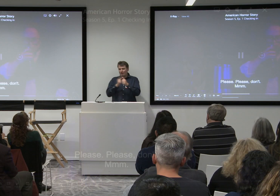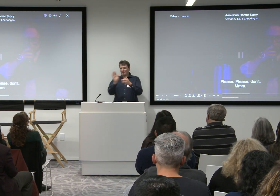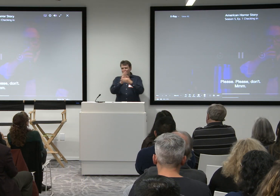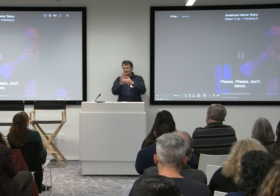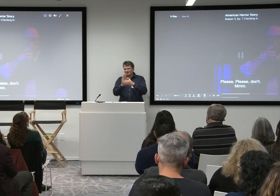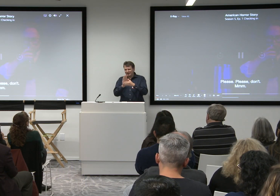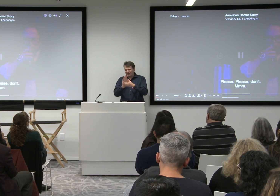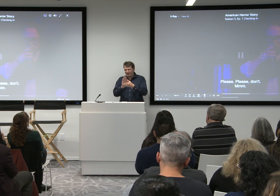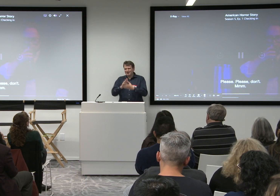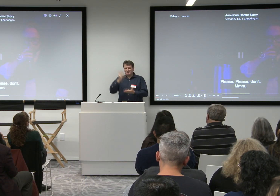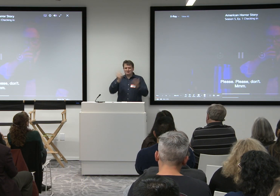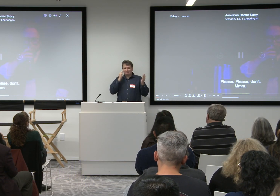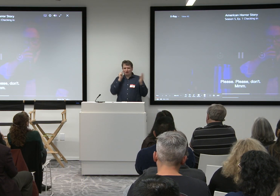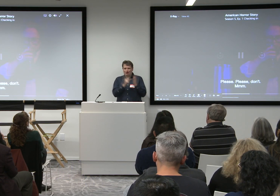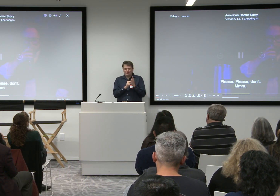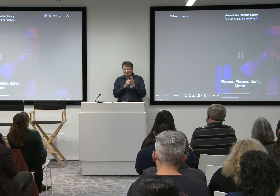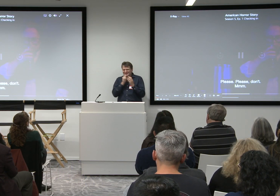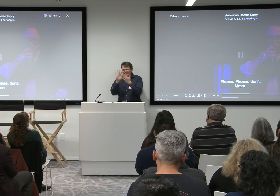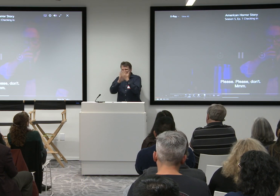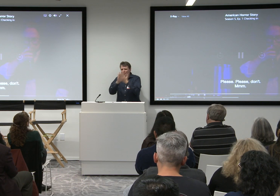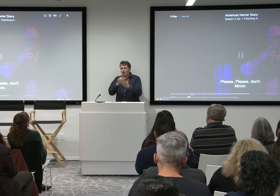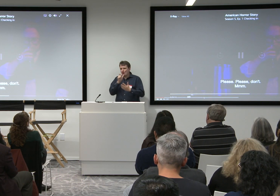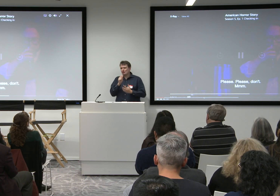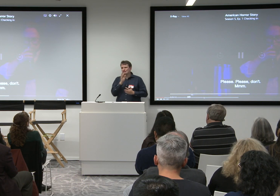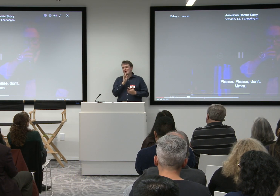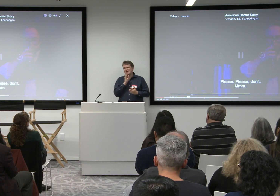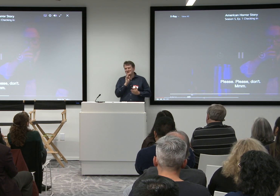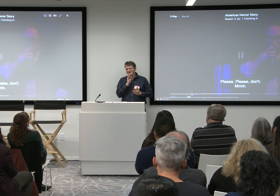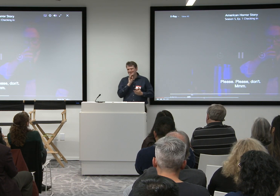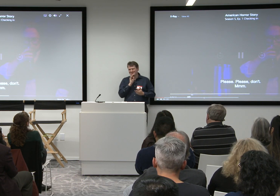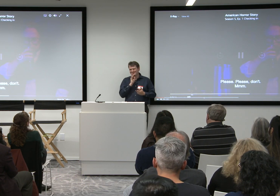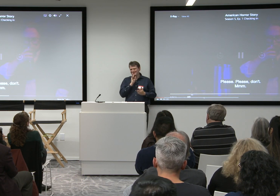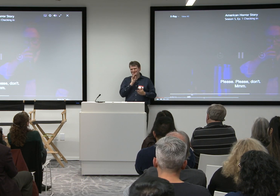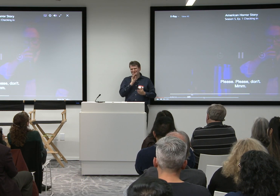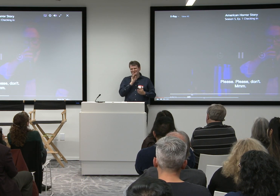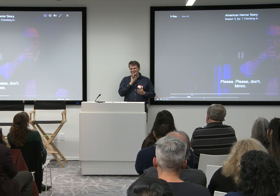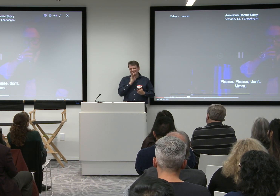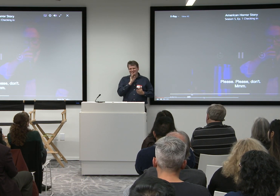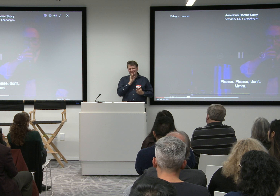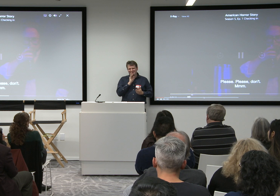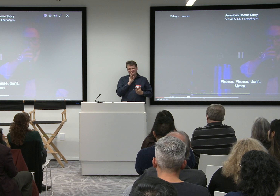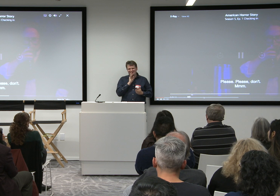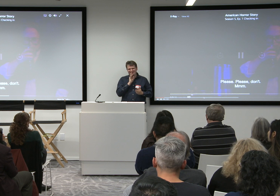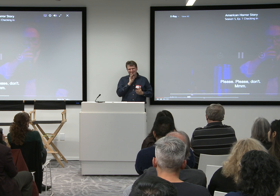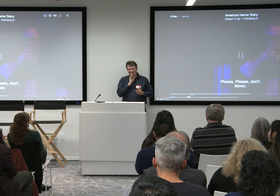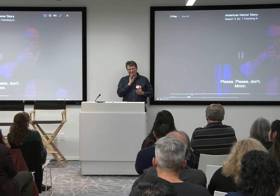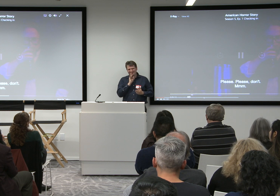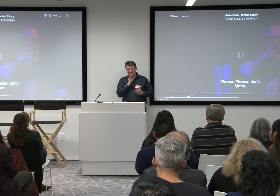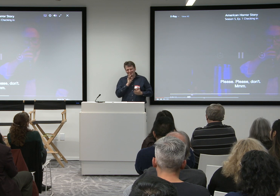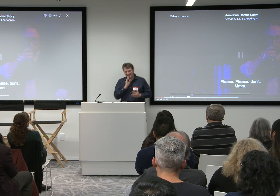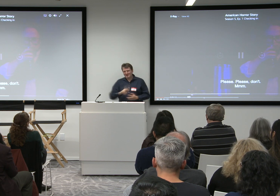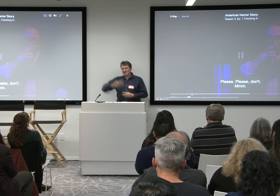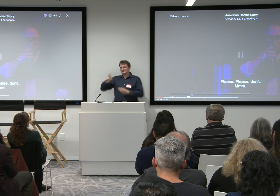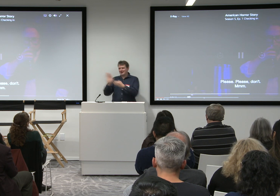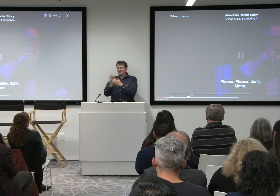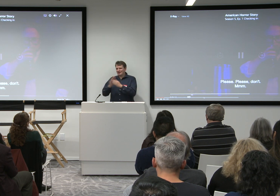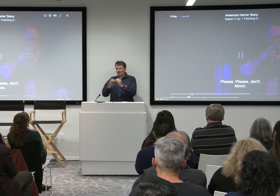Sorry about that. The first video that you watched, you may or may not have noticed, it was probably unclear to you just who was speaking. Now, in the